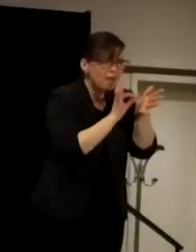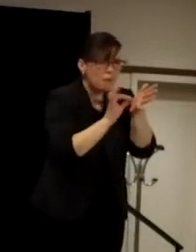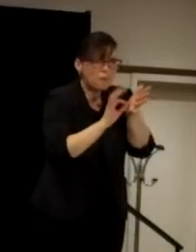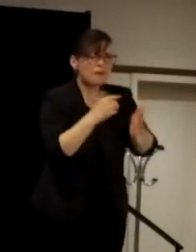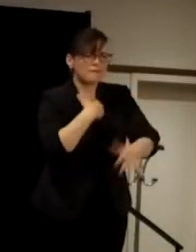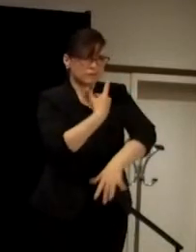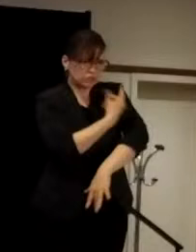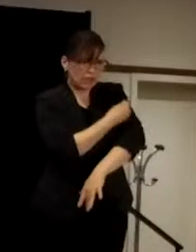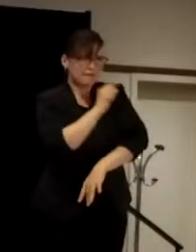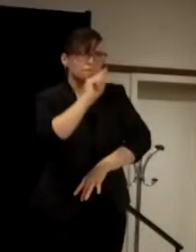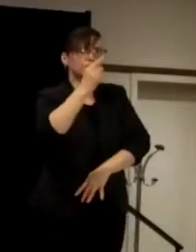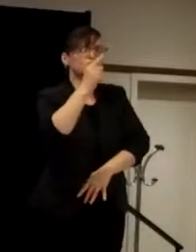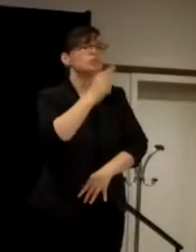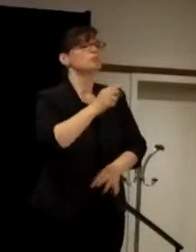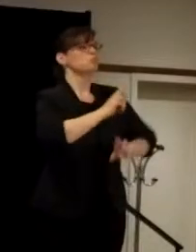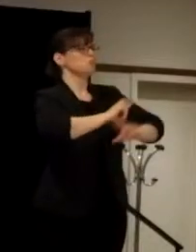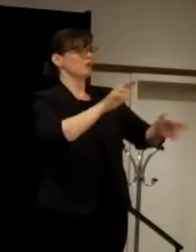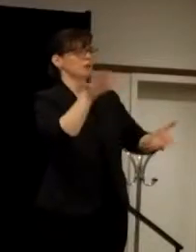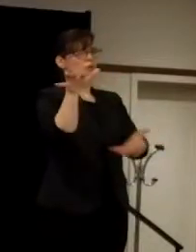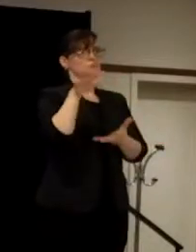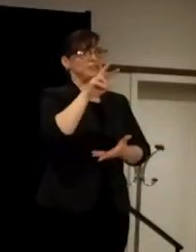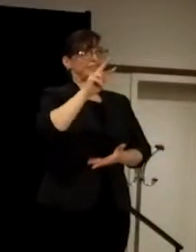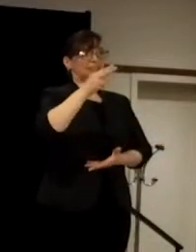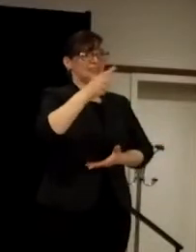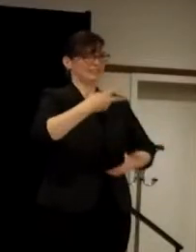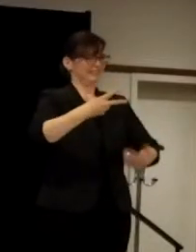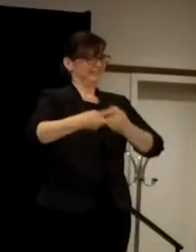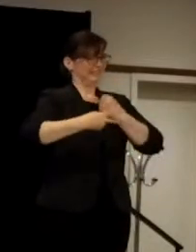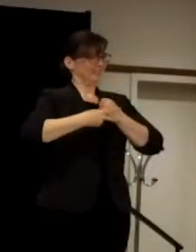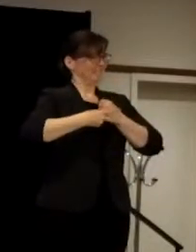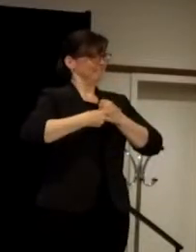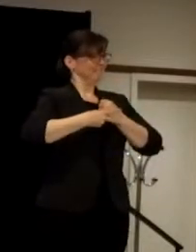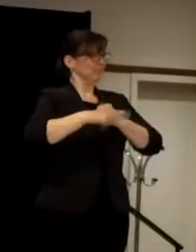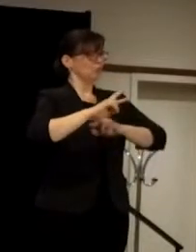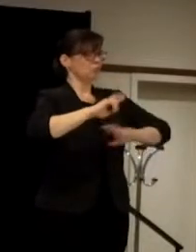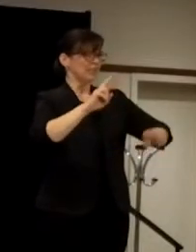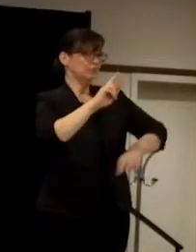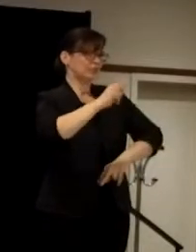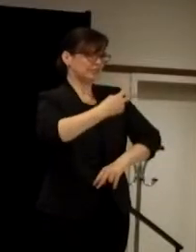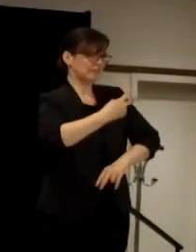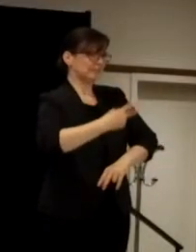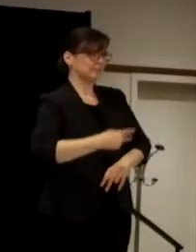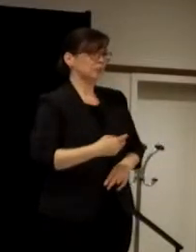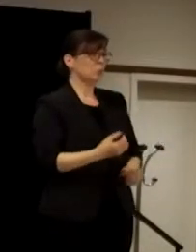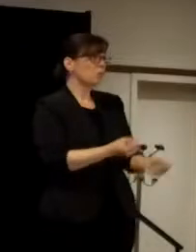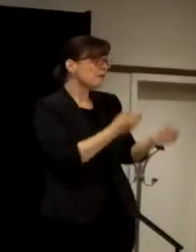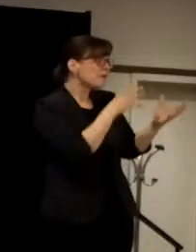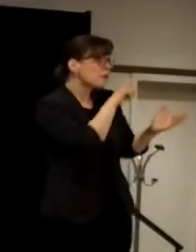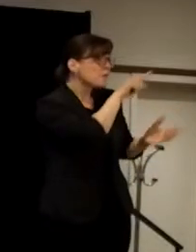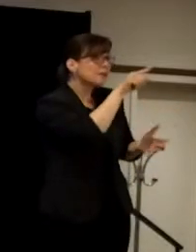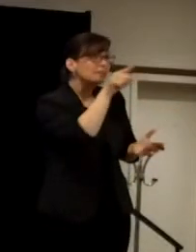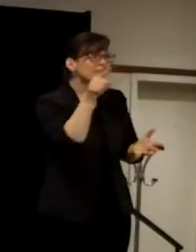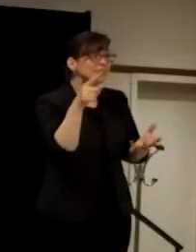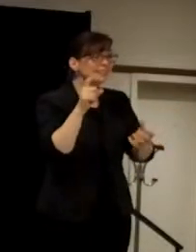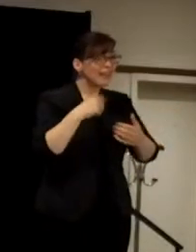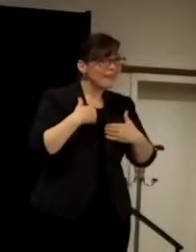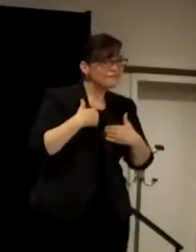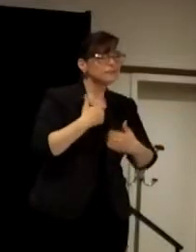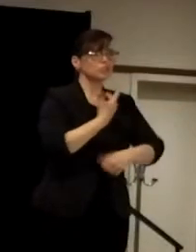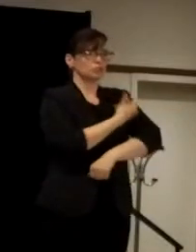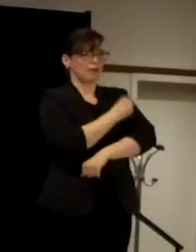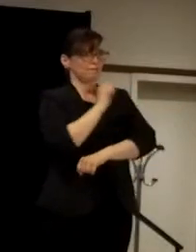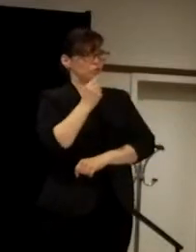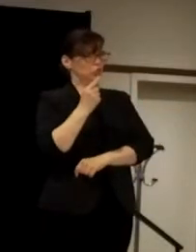supply, figure out how many students are there that still need the shot, that are willing to get it now. I believe the mandate is for